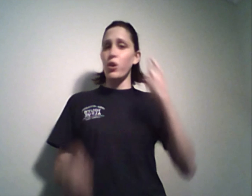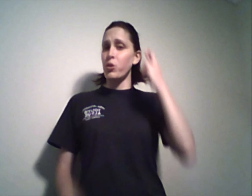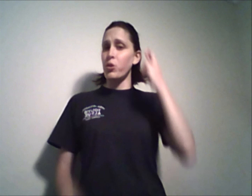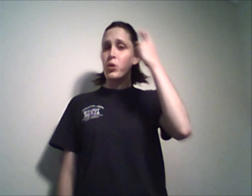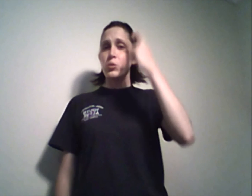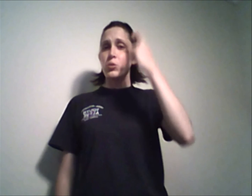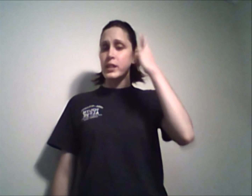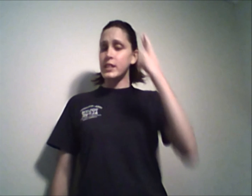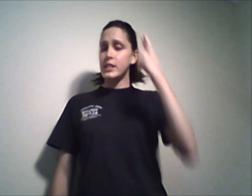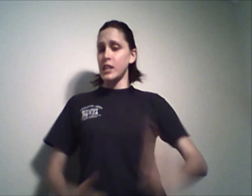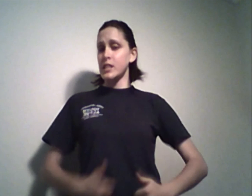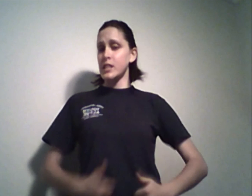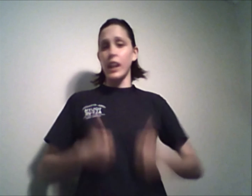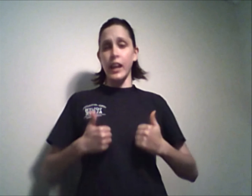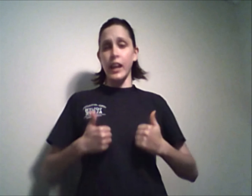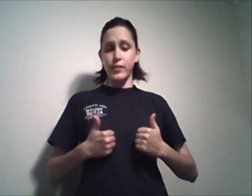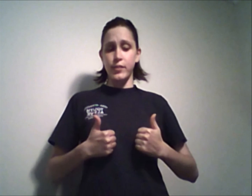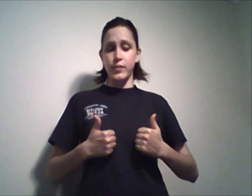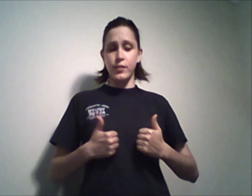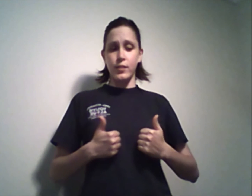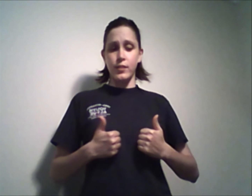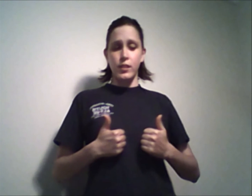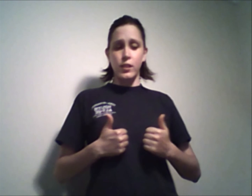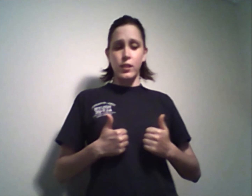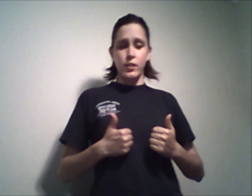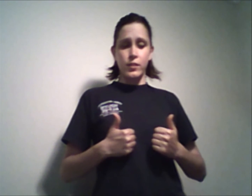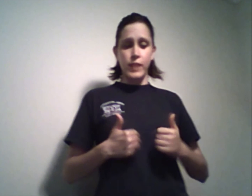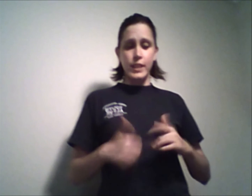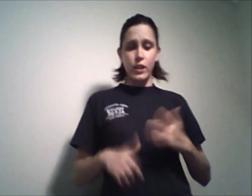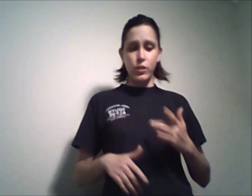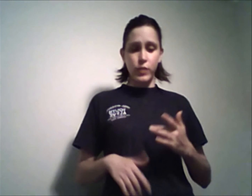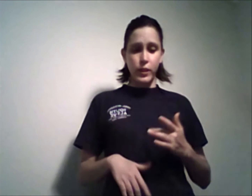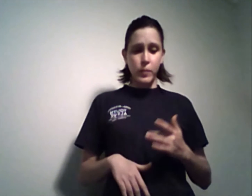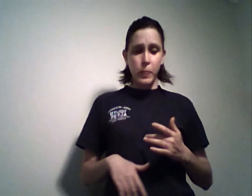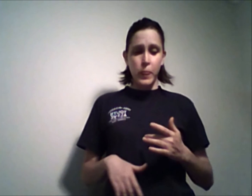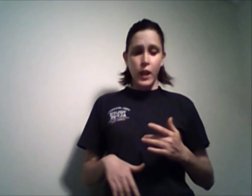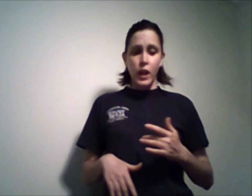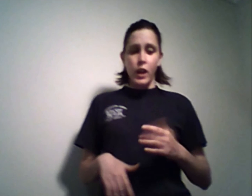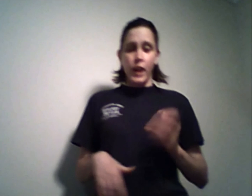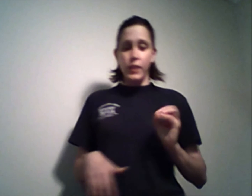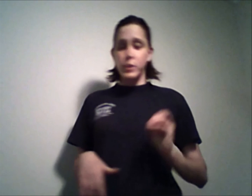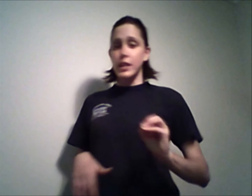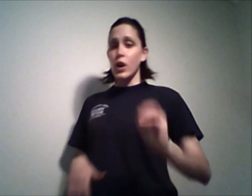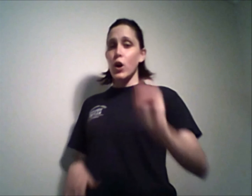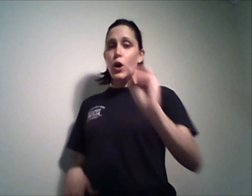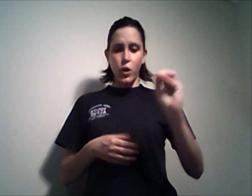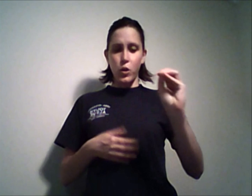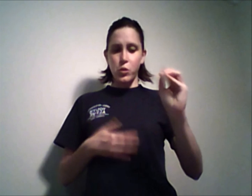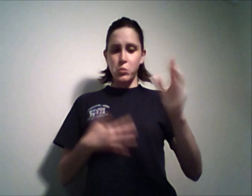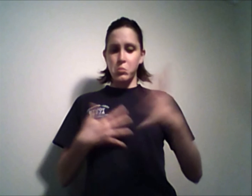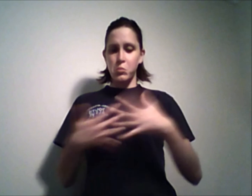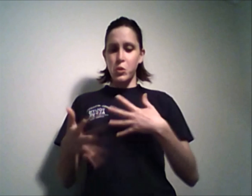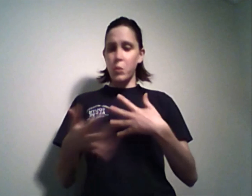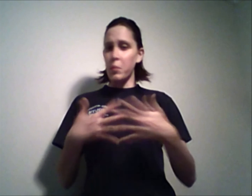no reason to live. That's how you feel. And then we say, oh, no